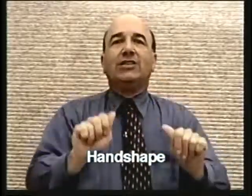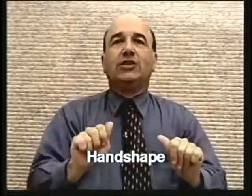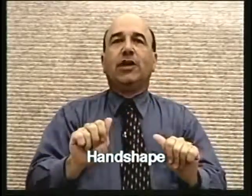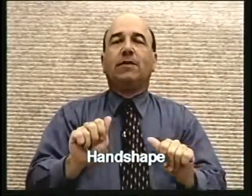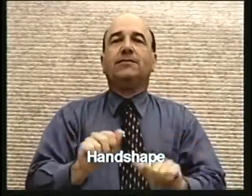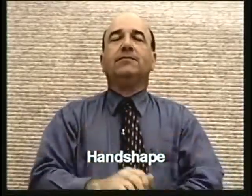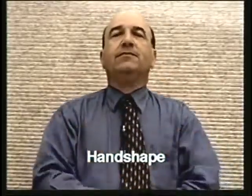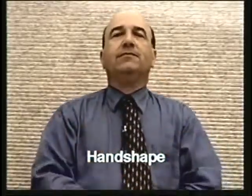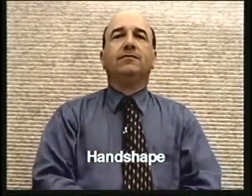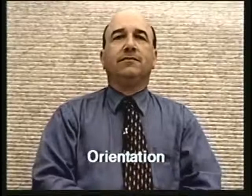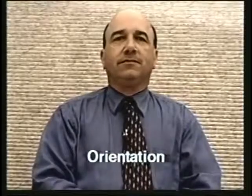shapes.